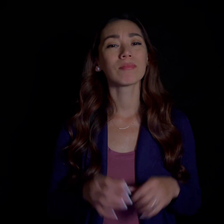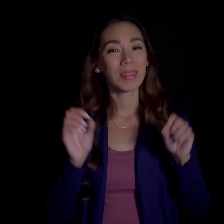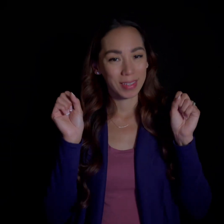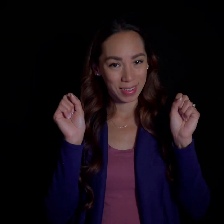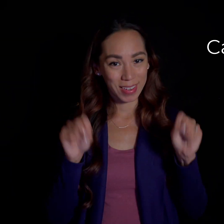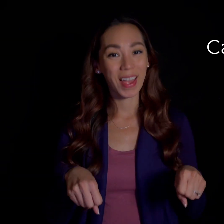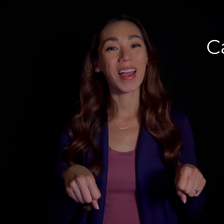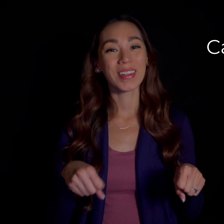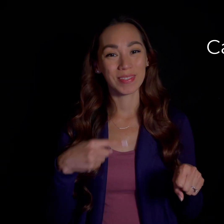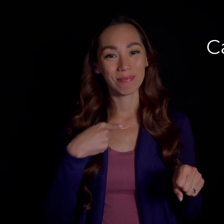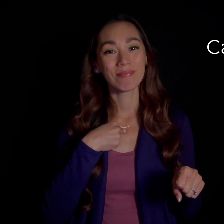I can.